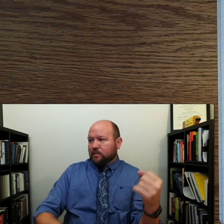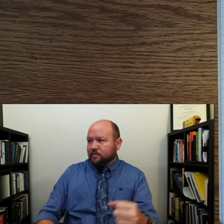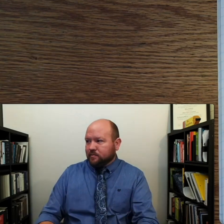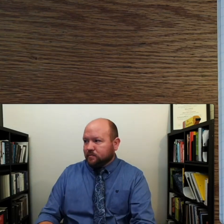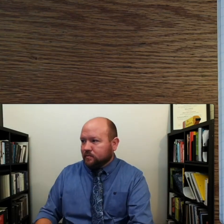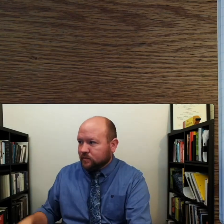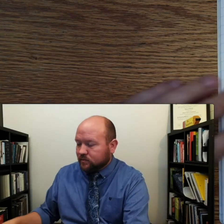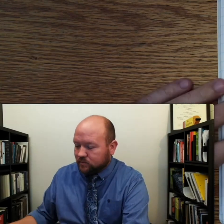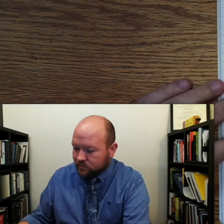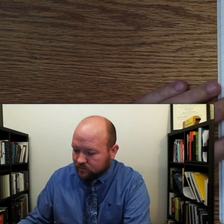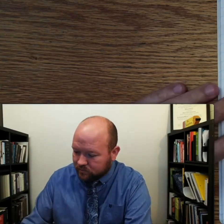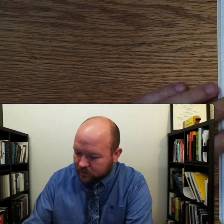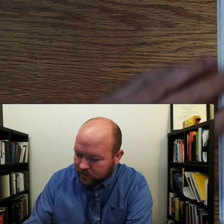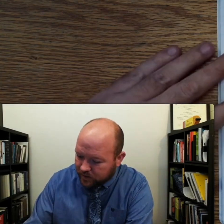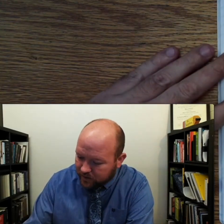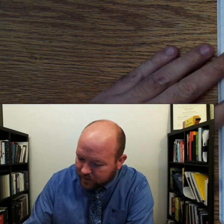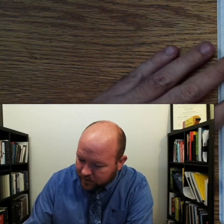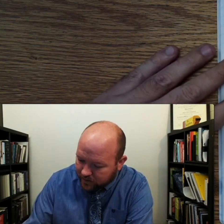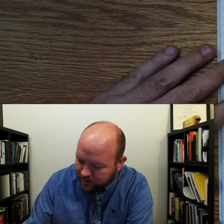Disappointing.